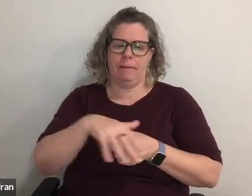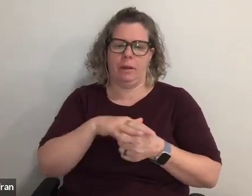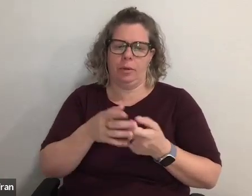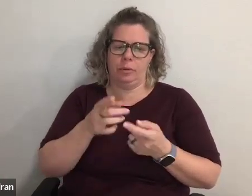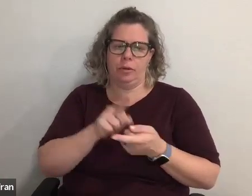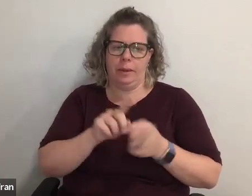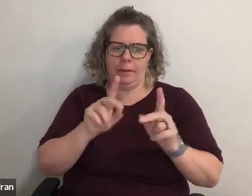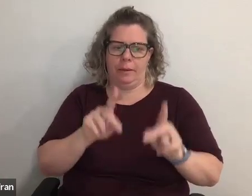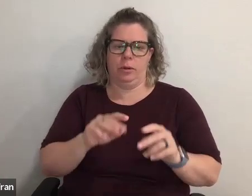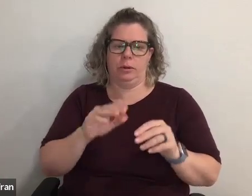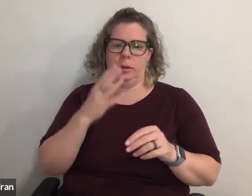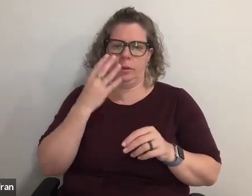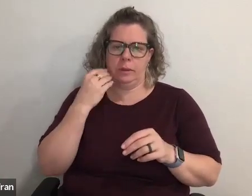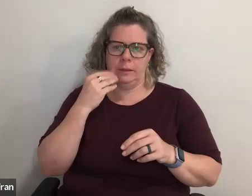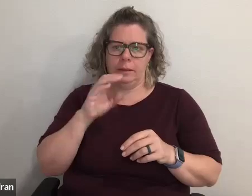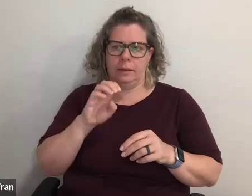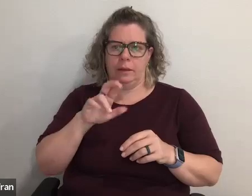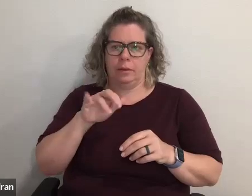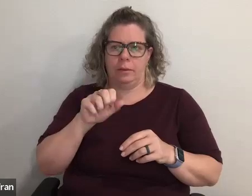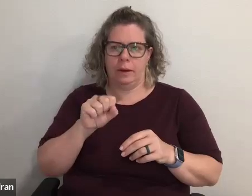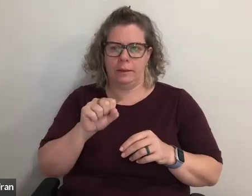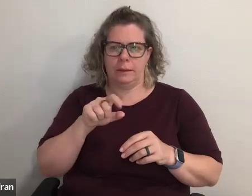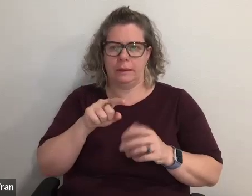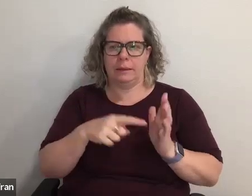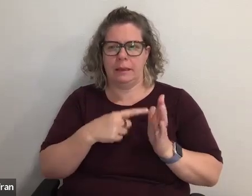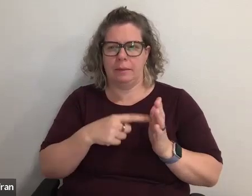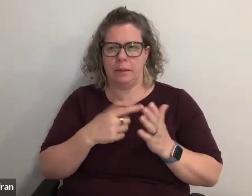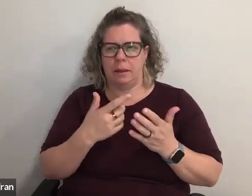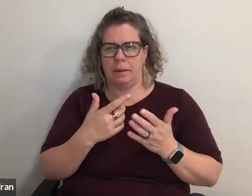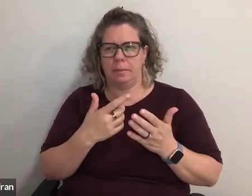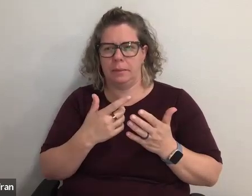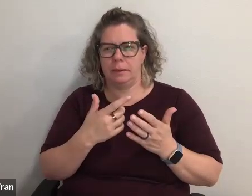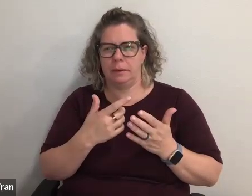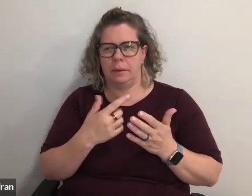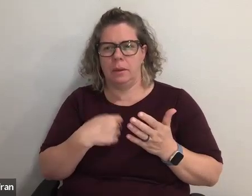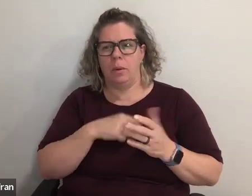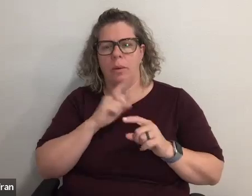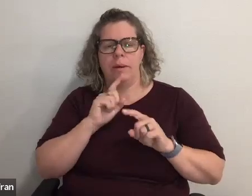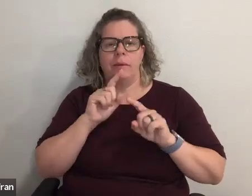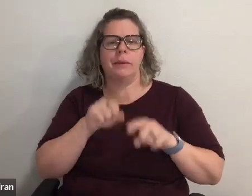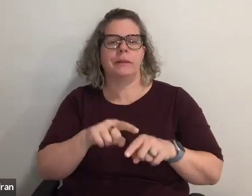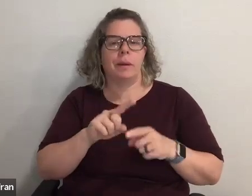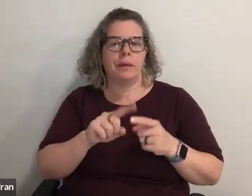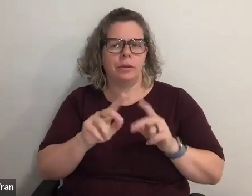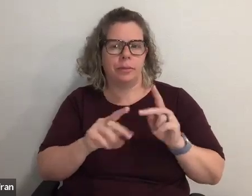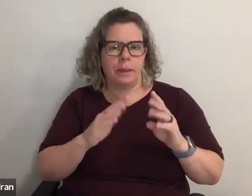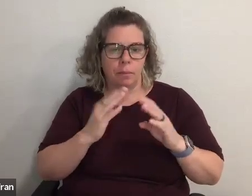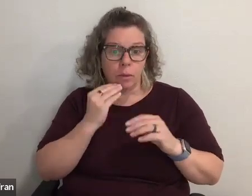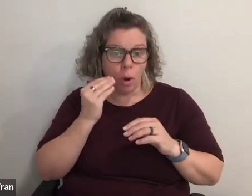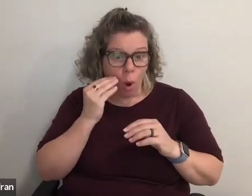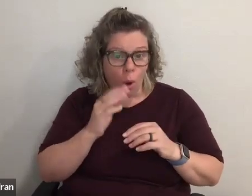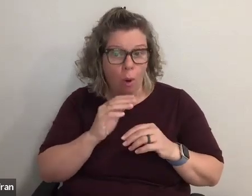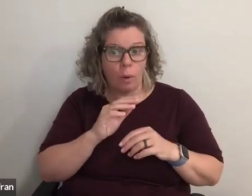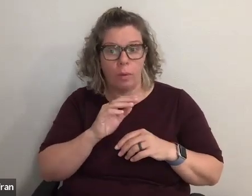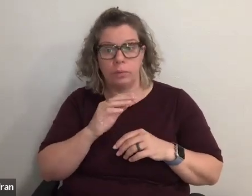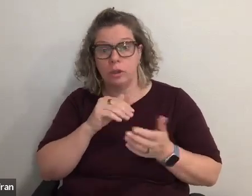someone in crisis, but even that gets just a little bit gray. So if we know we've responded to obviously people's homes,